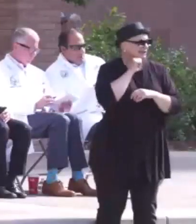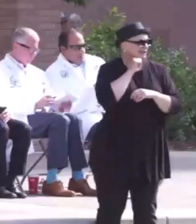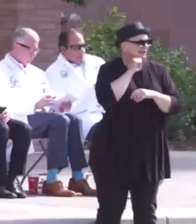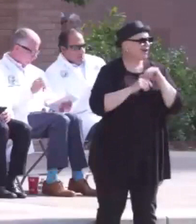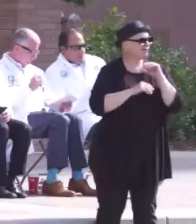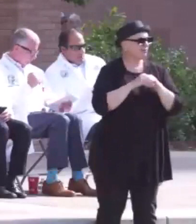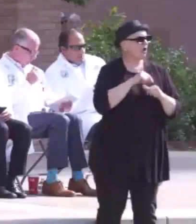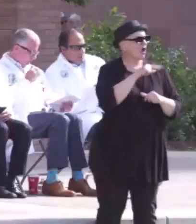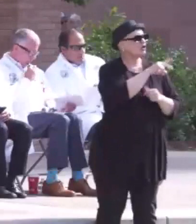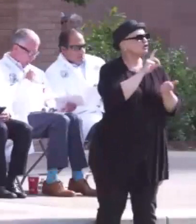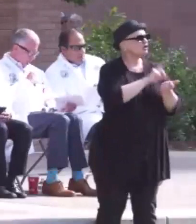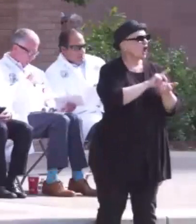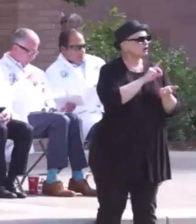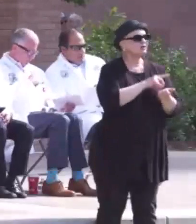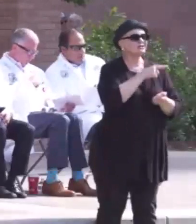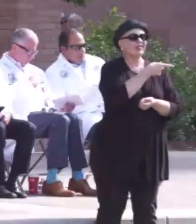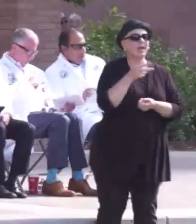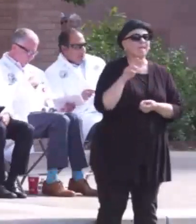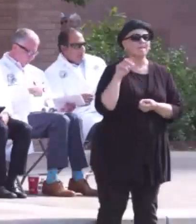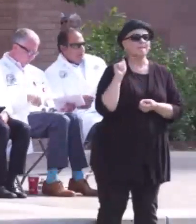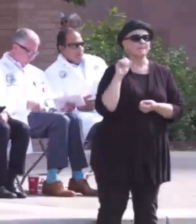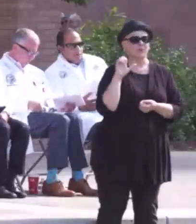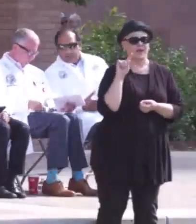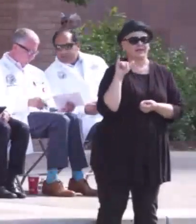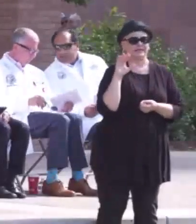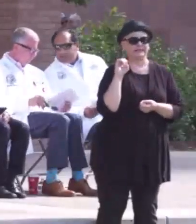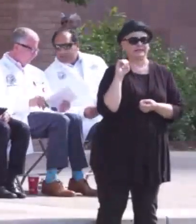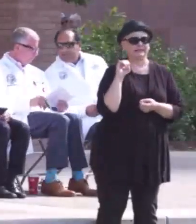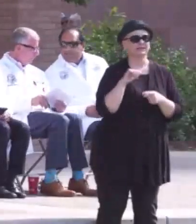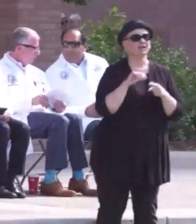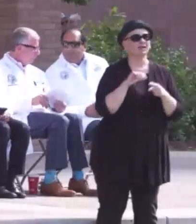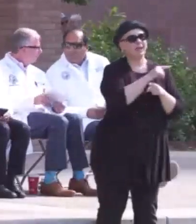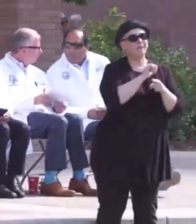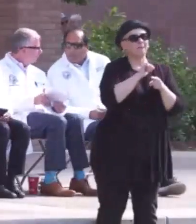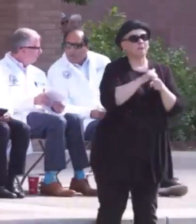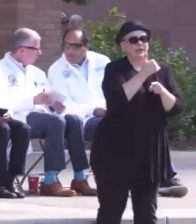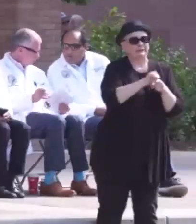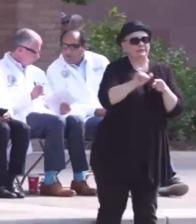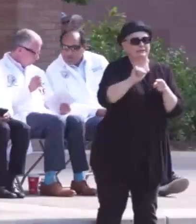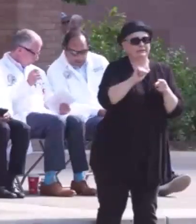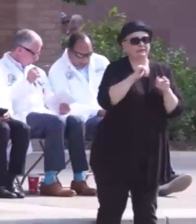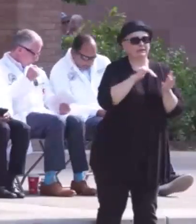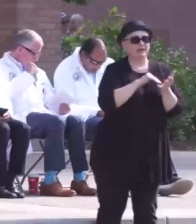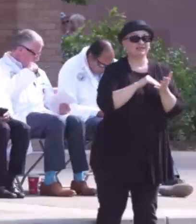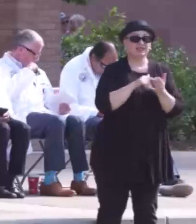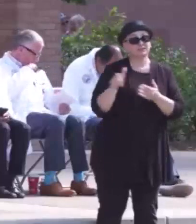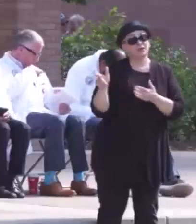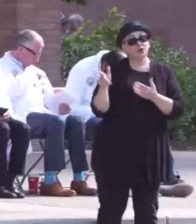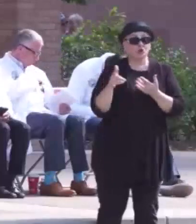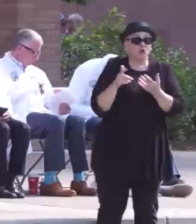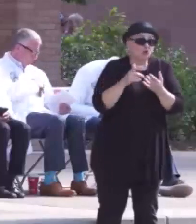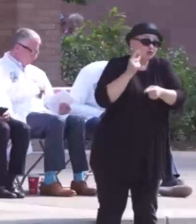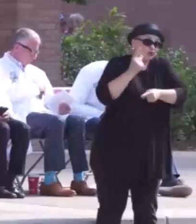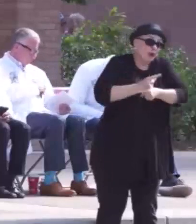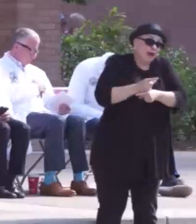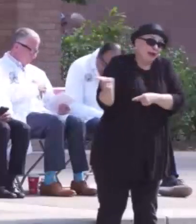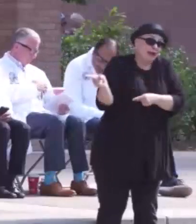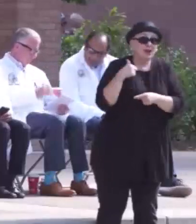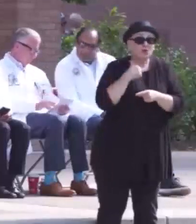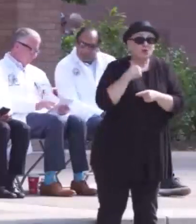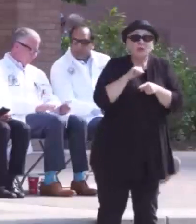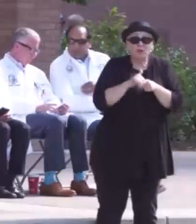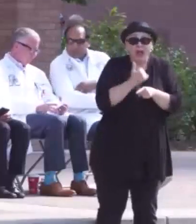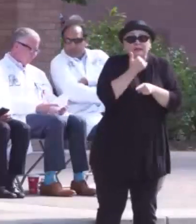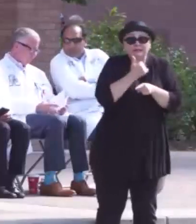But he was right. That is what we do. We are always practicing. We are always trying to get